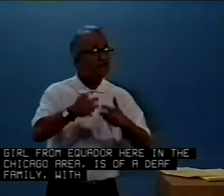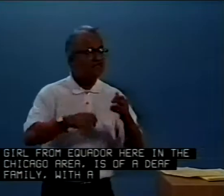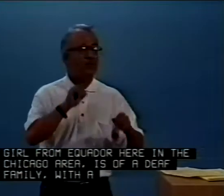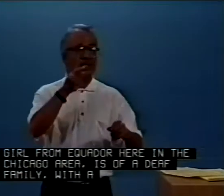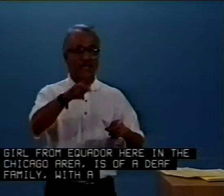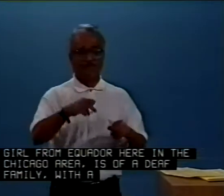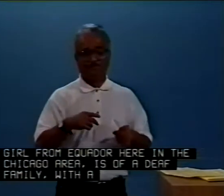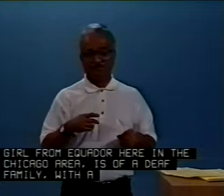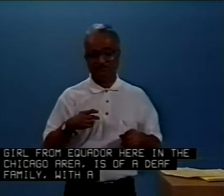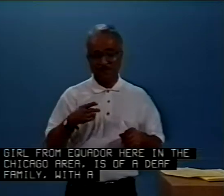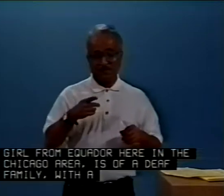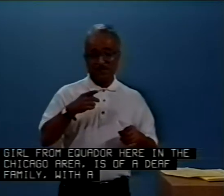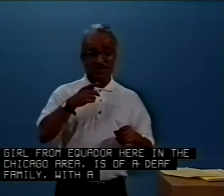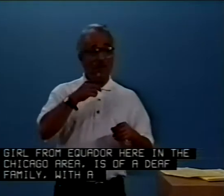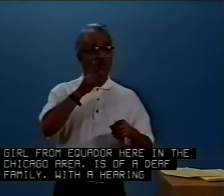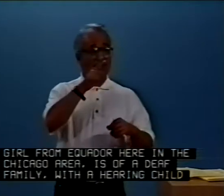And they hosted that kind of party.